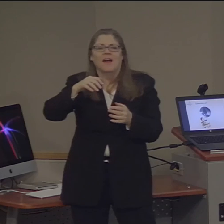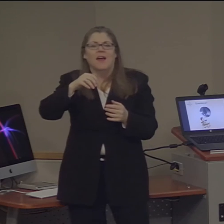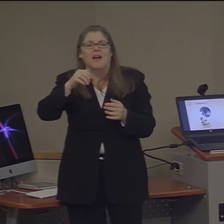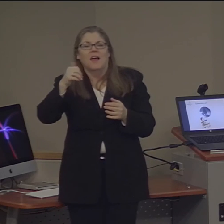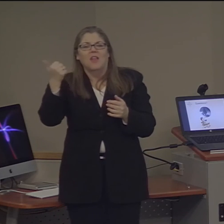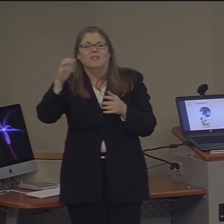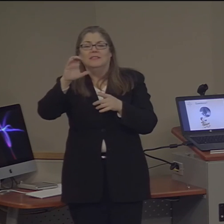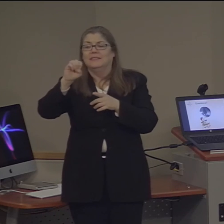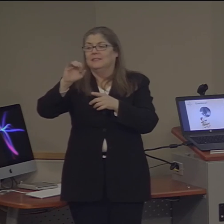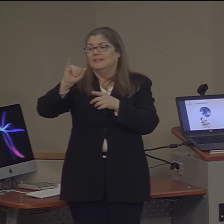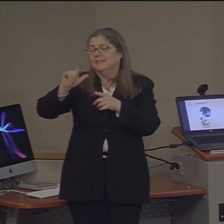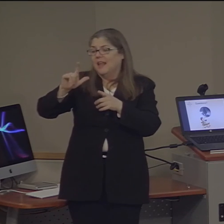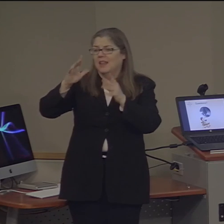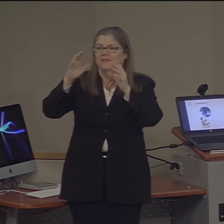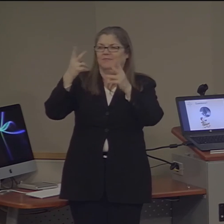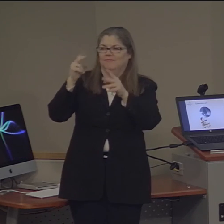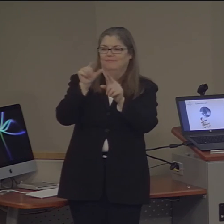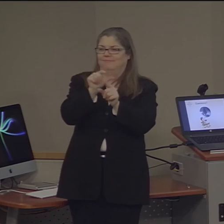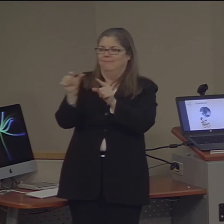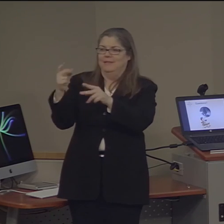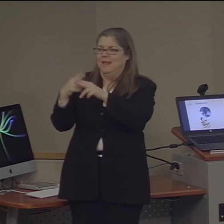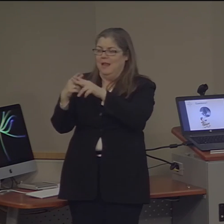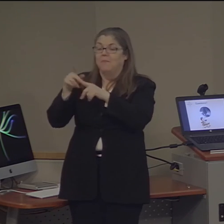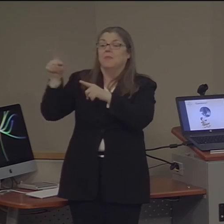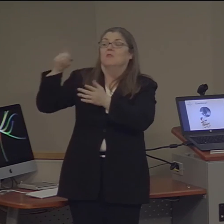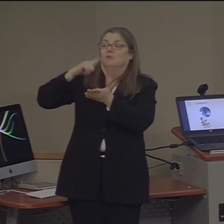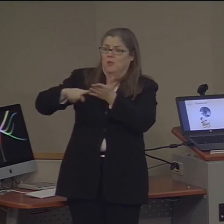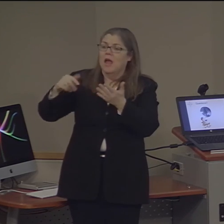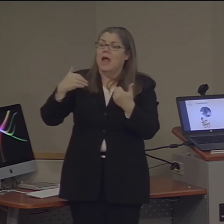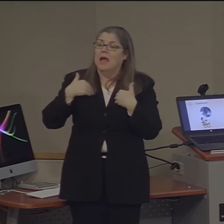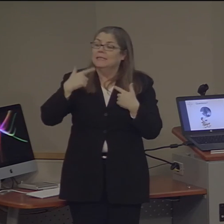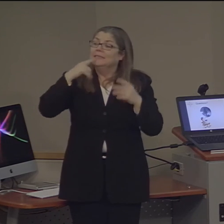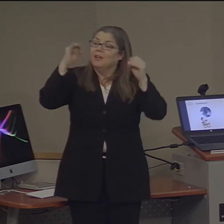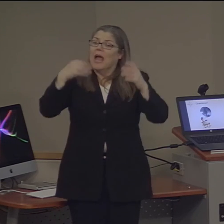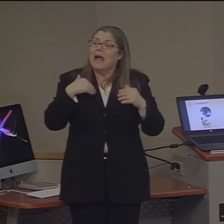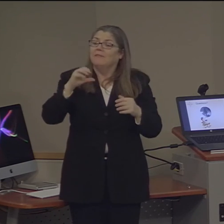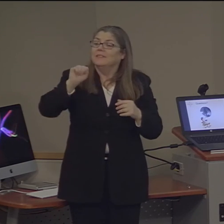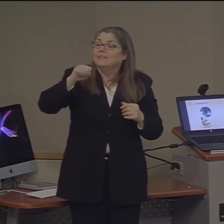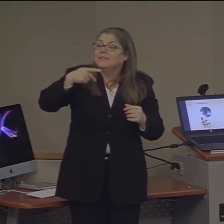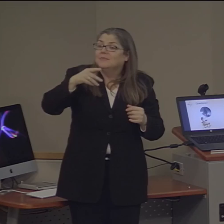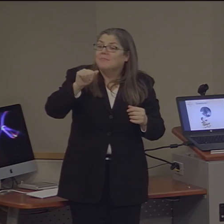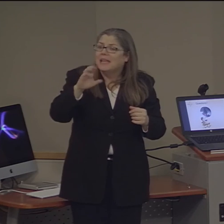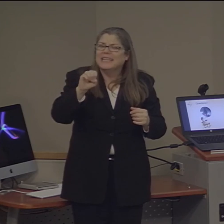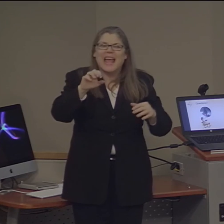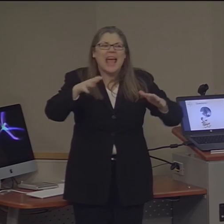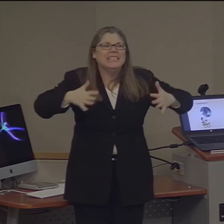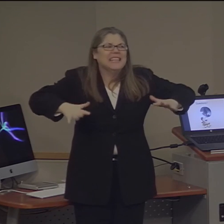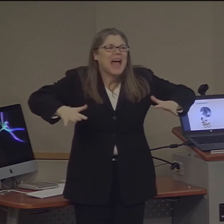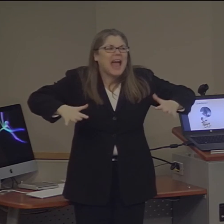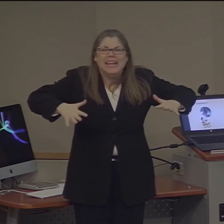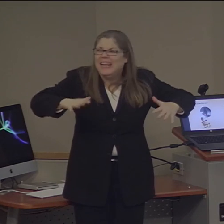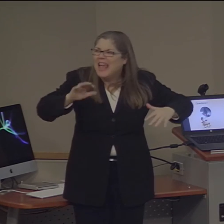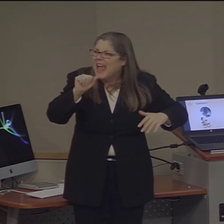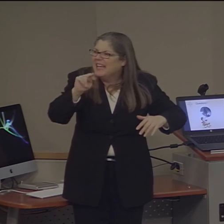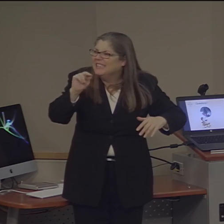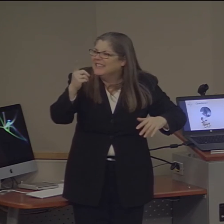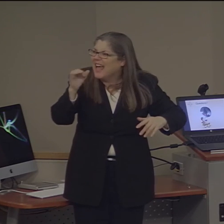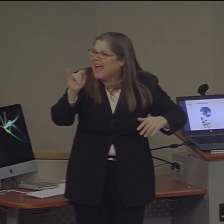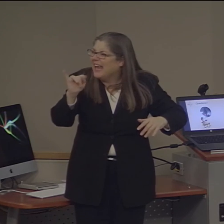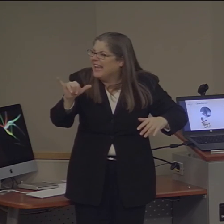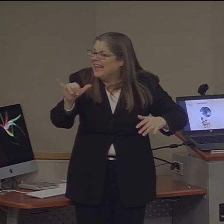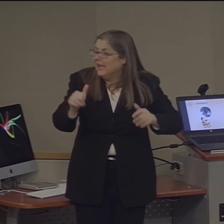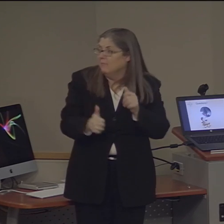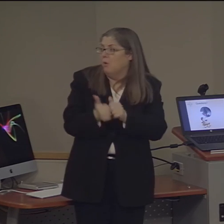many of these elementary school teachers have spatial anxiety, and that spatial anxiety, and of course they're mainly